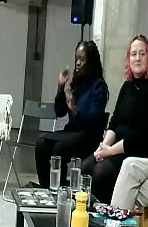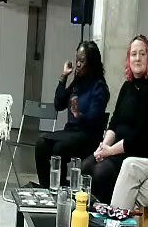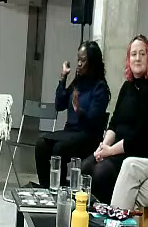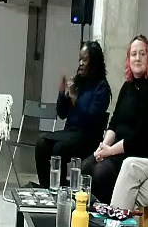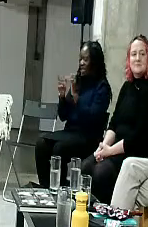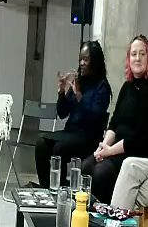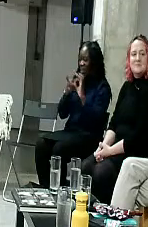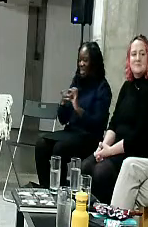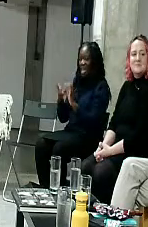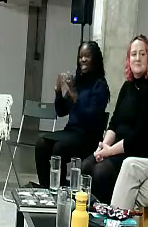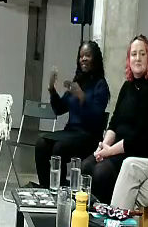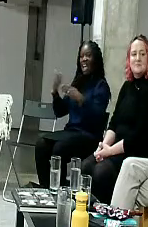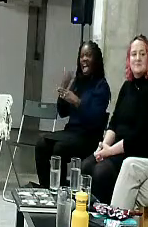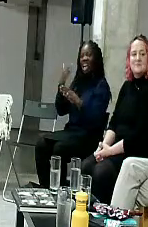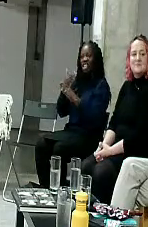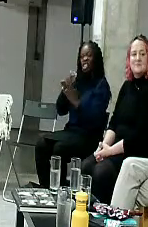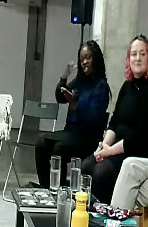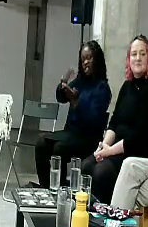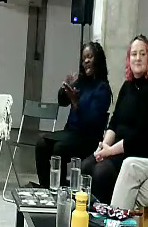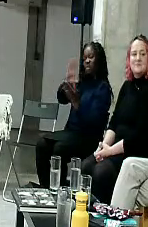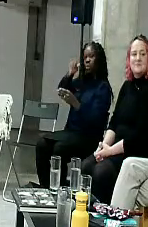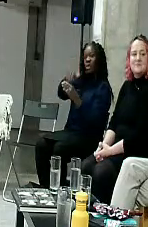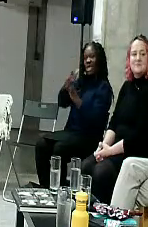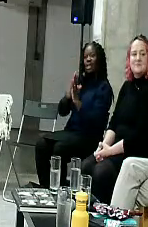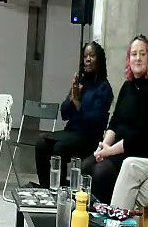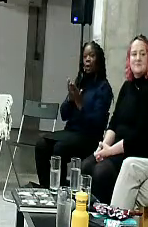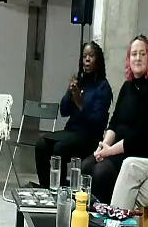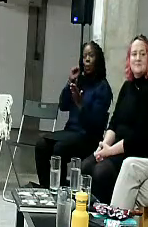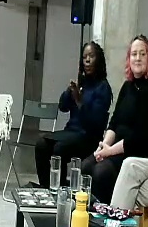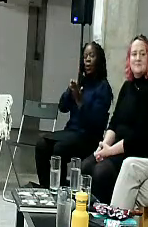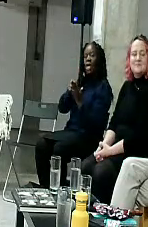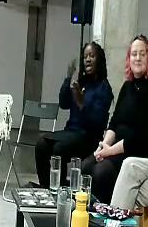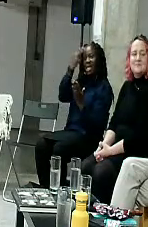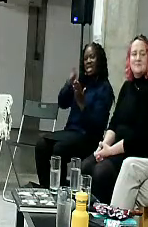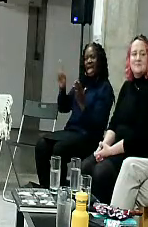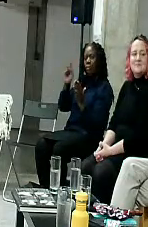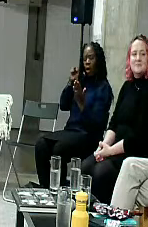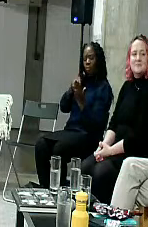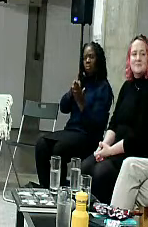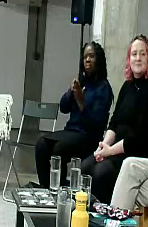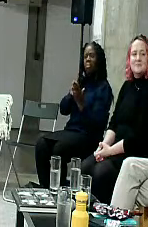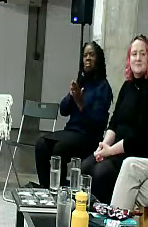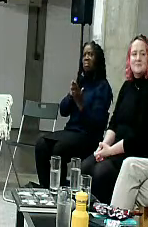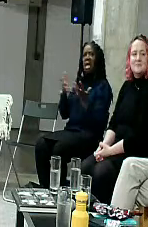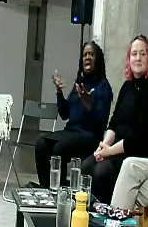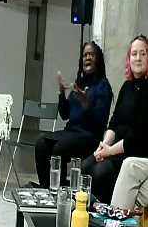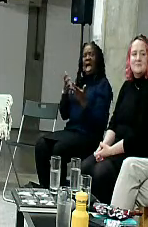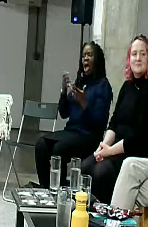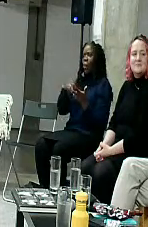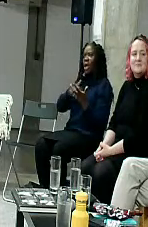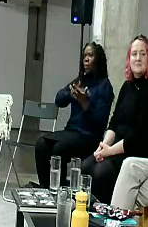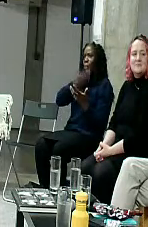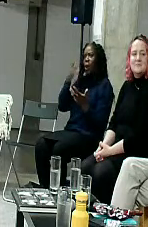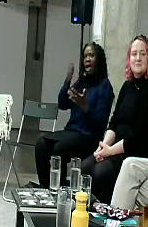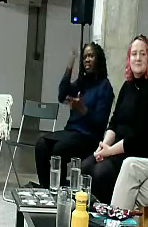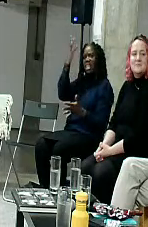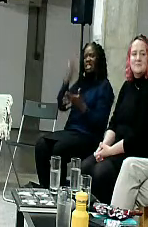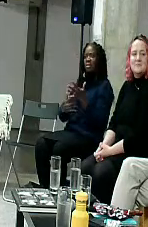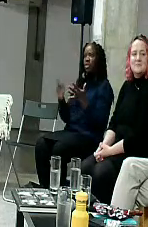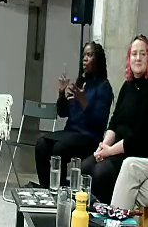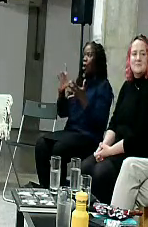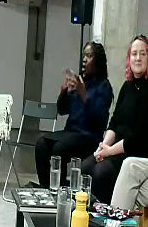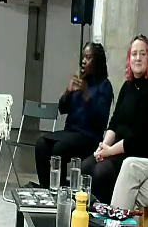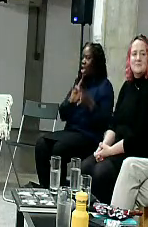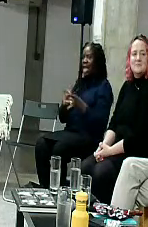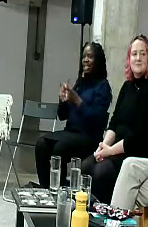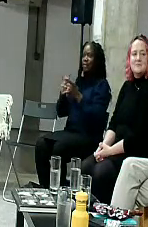Action. And I was thinking that in that they name how we don't get the space to collectively come